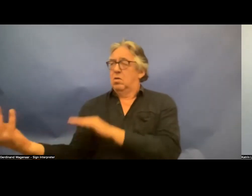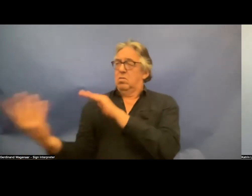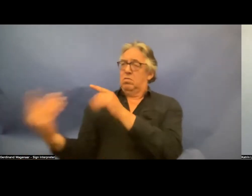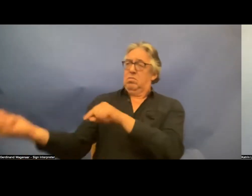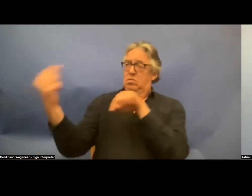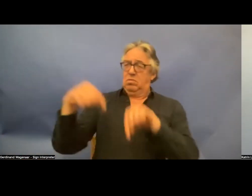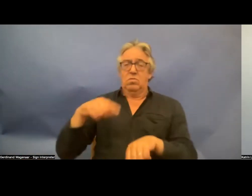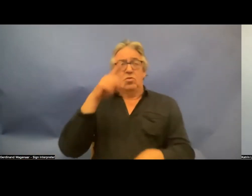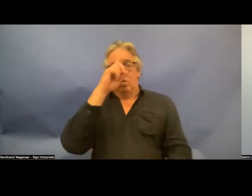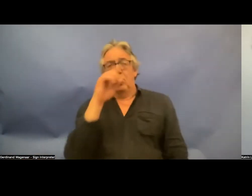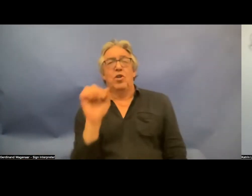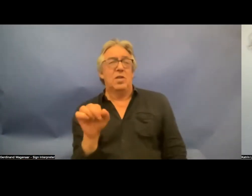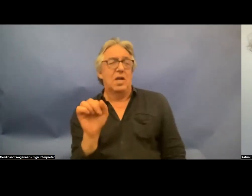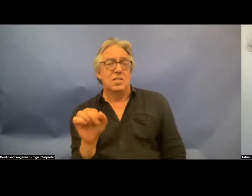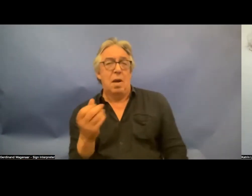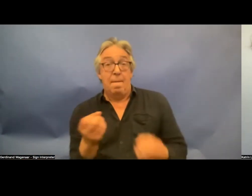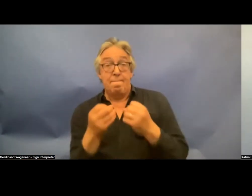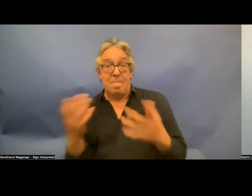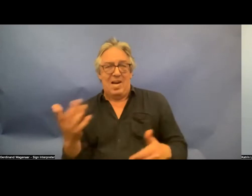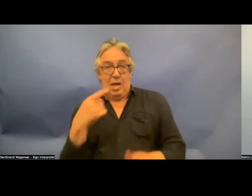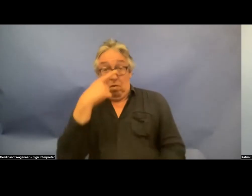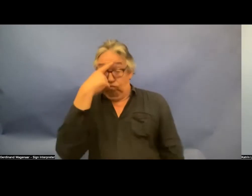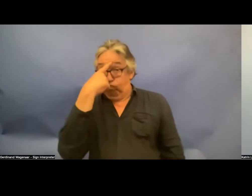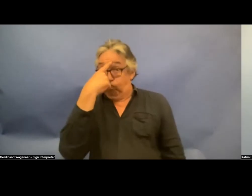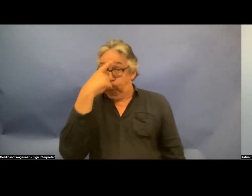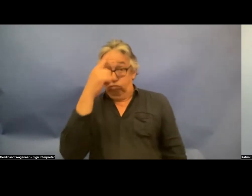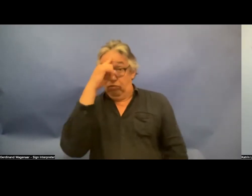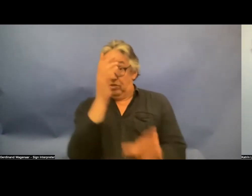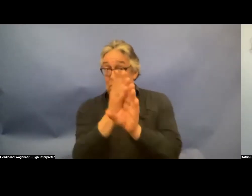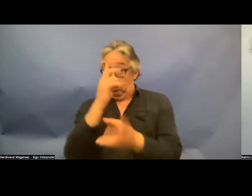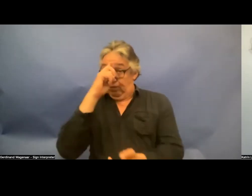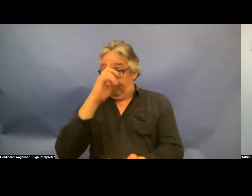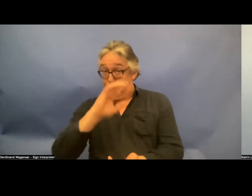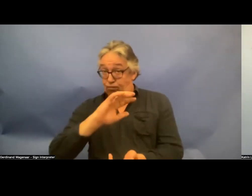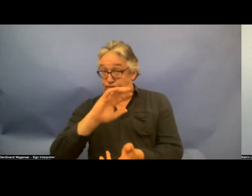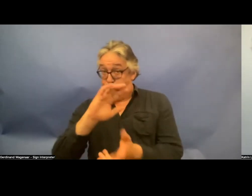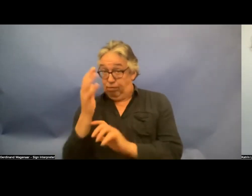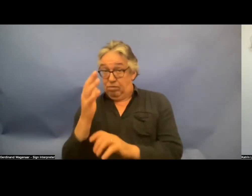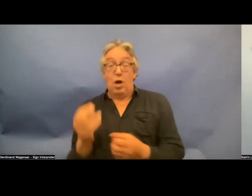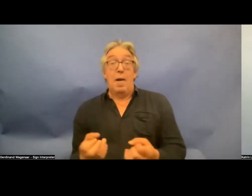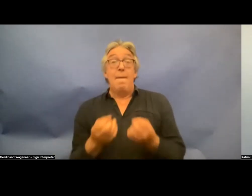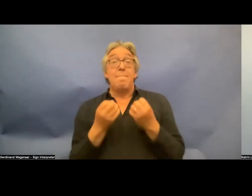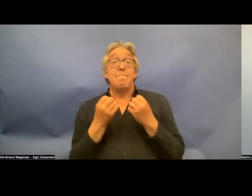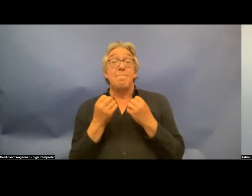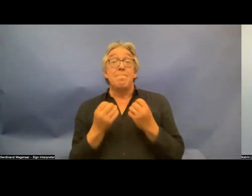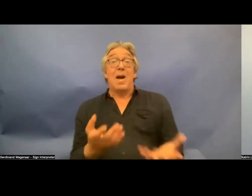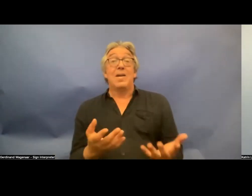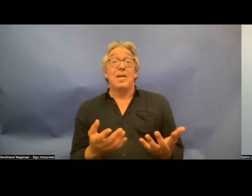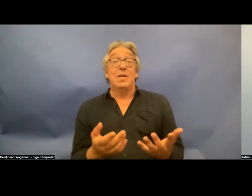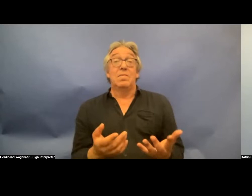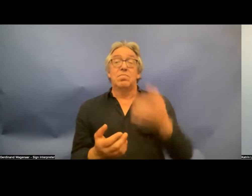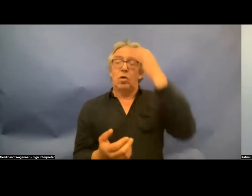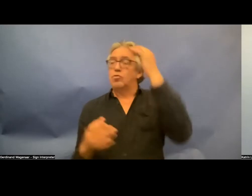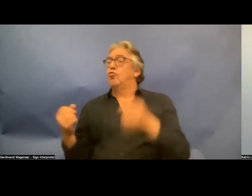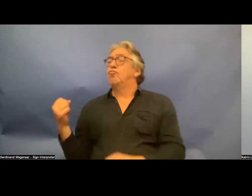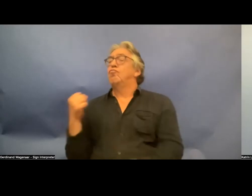had to work in sheltered workshops. That is, of course, not what we want, but it happens. We